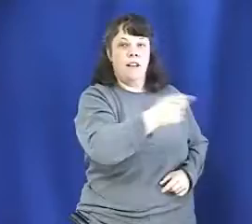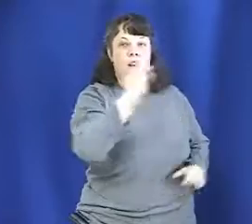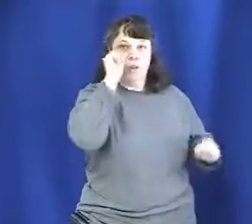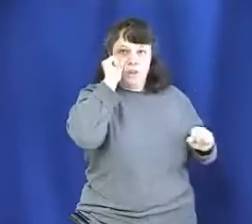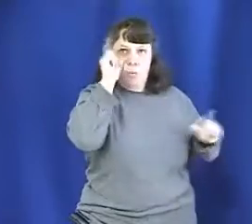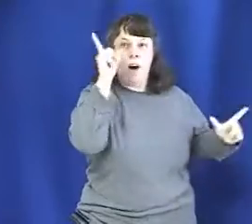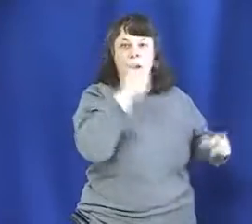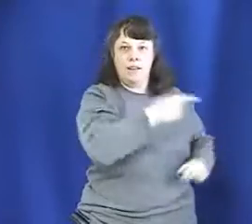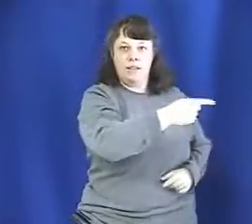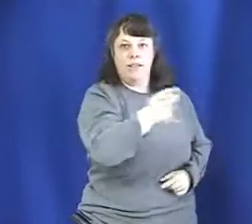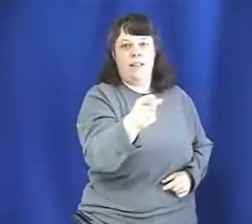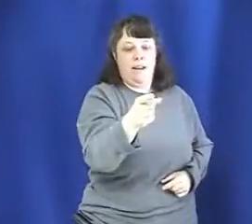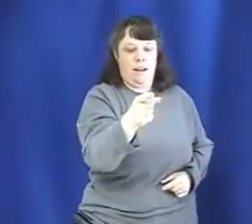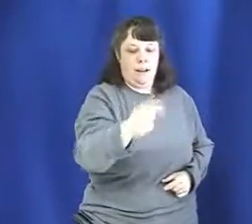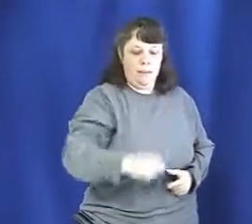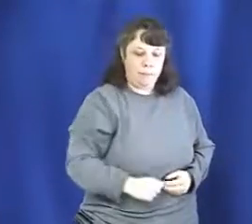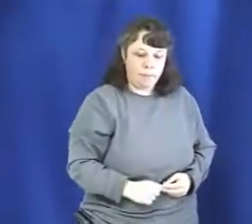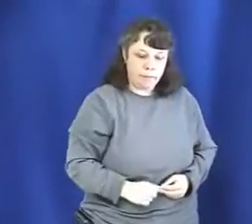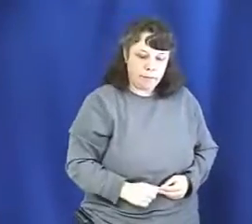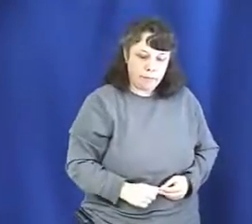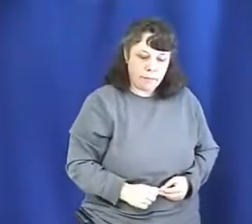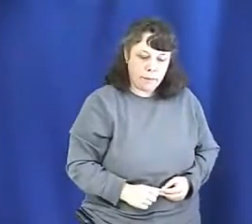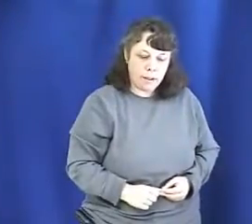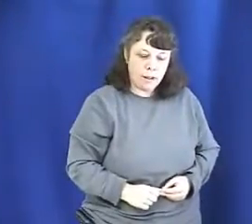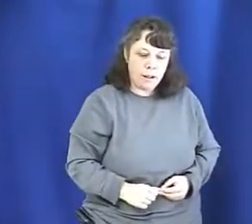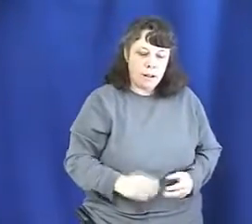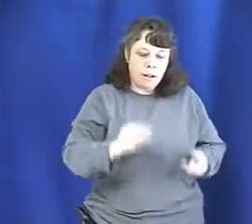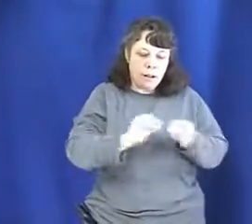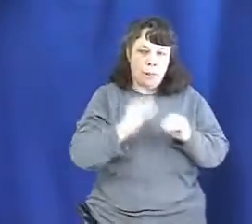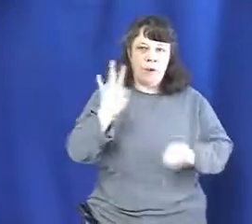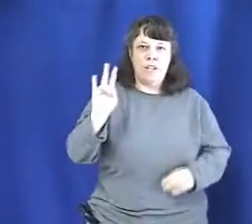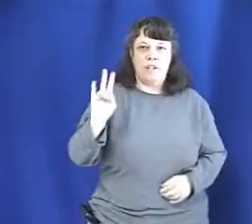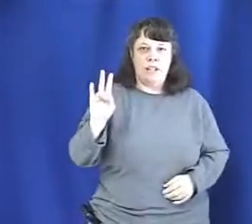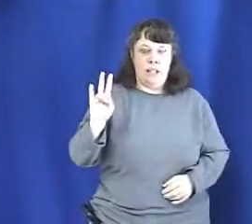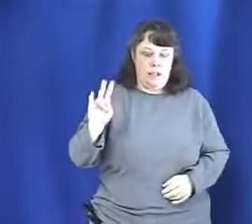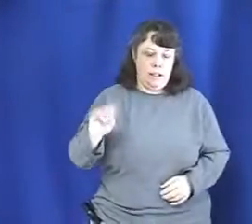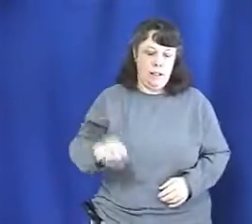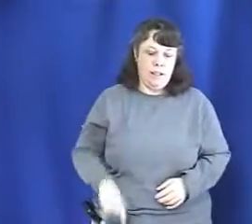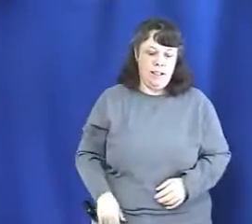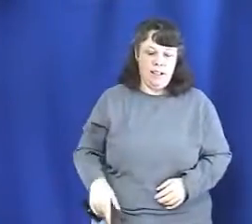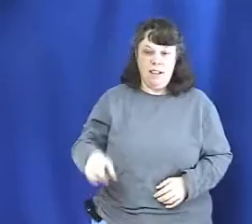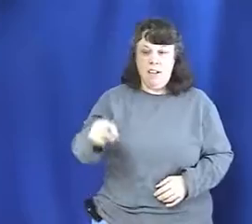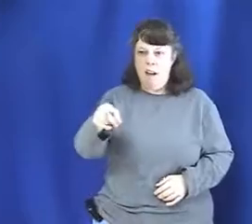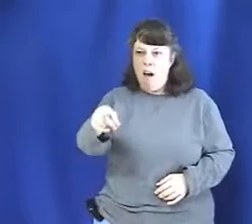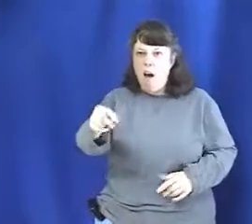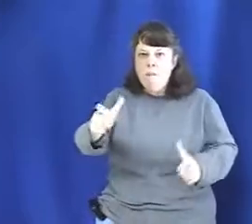They are surprised, they. Number 17.